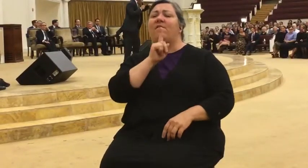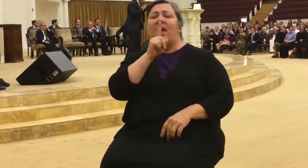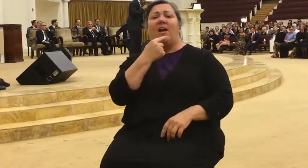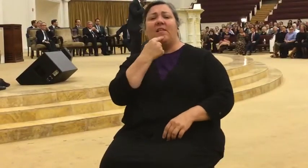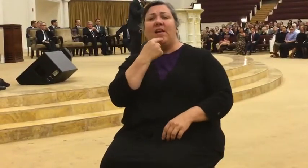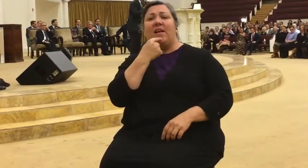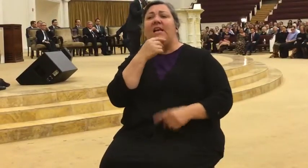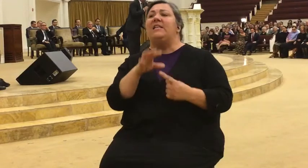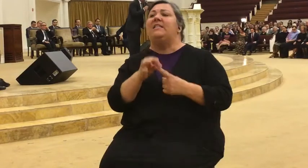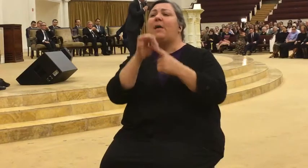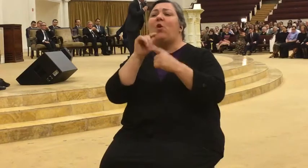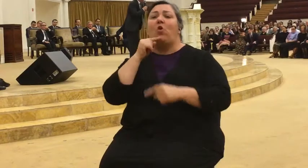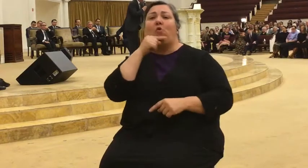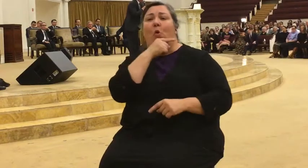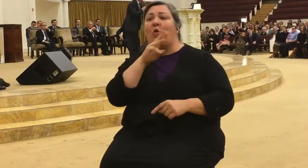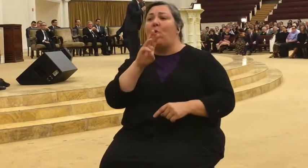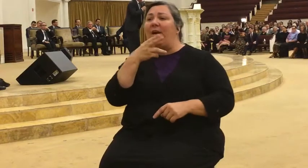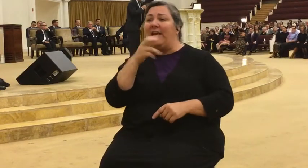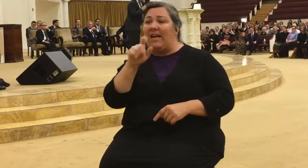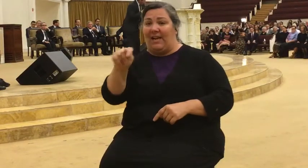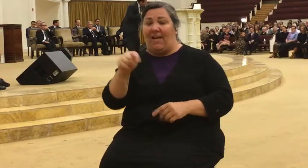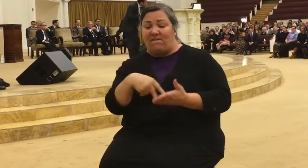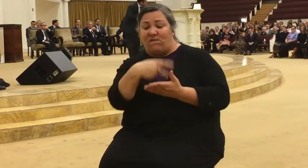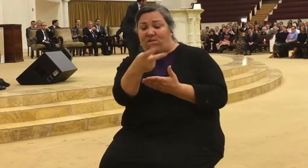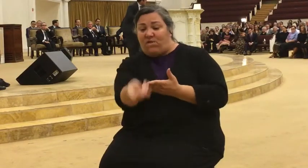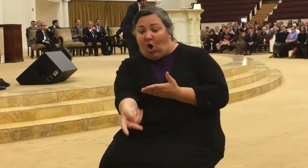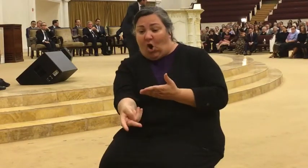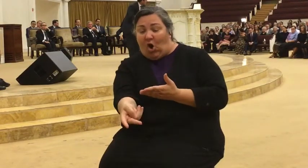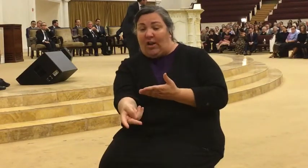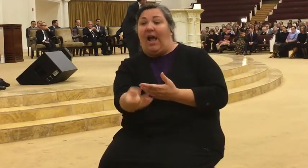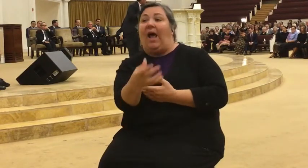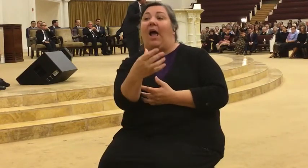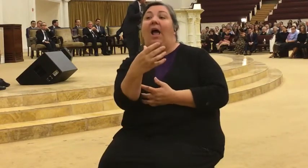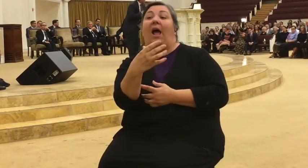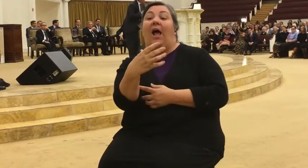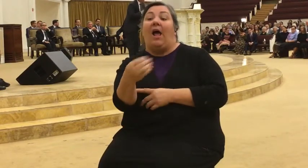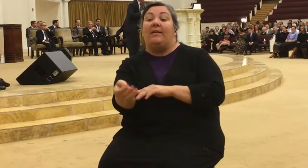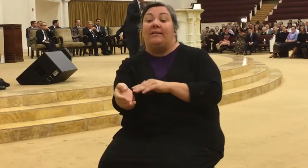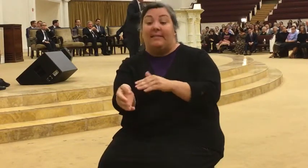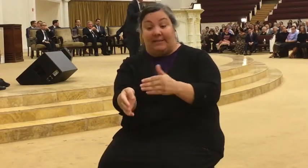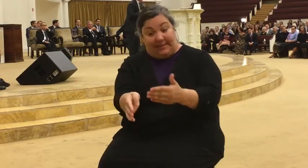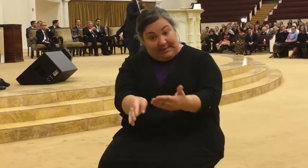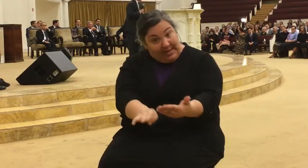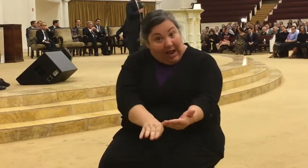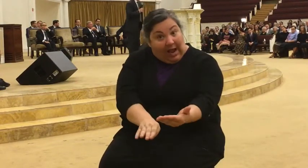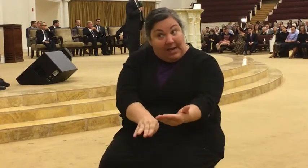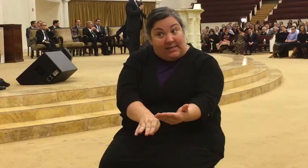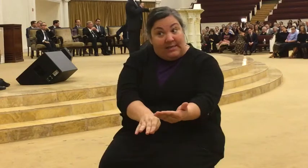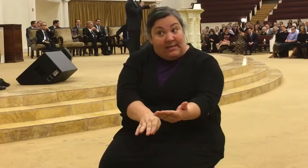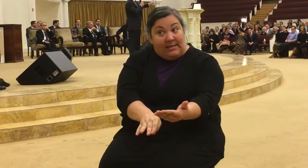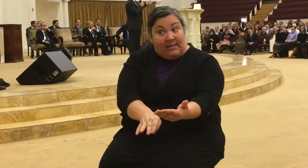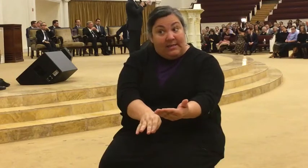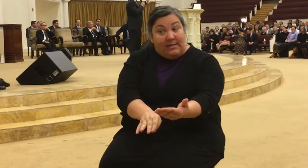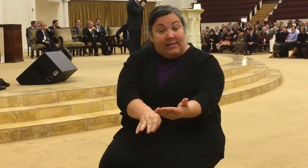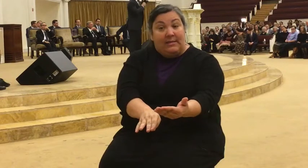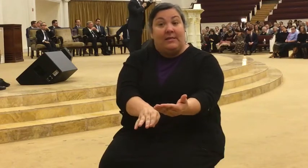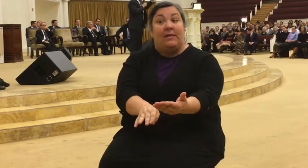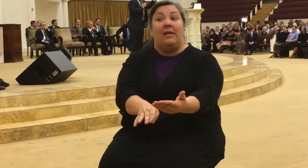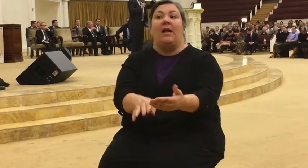Except a corn of wheat fall into the ground and die, it abideth